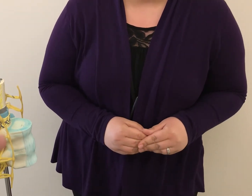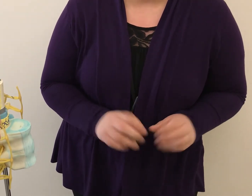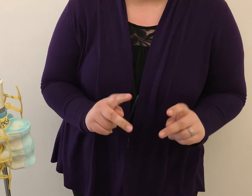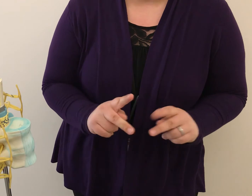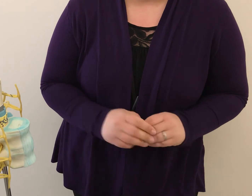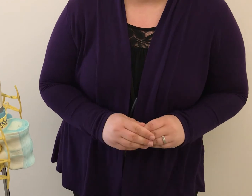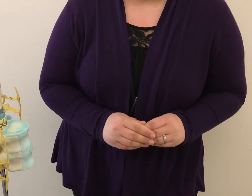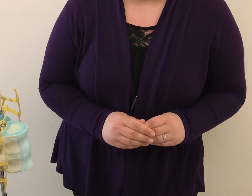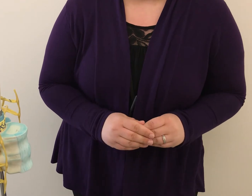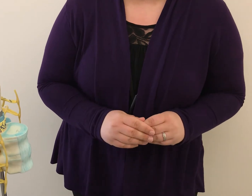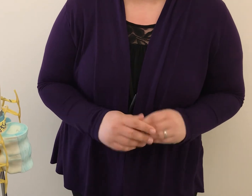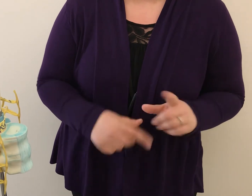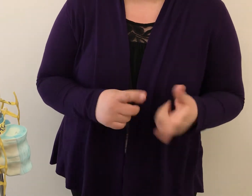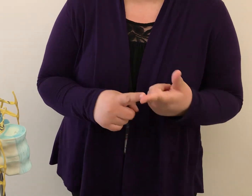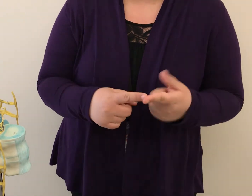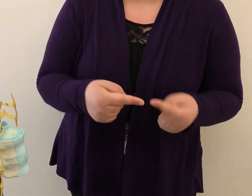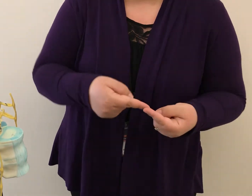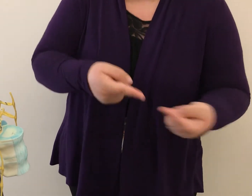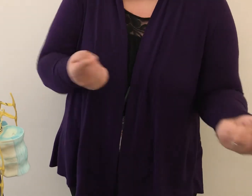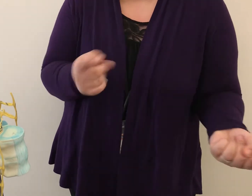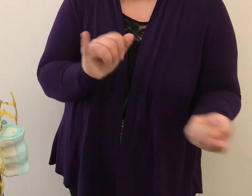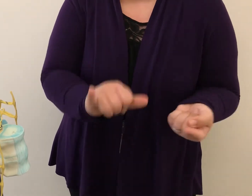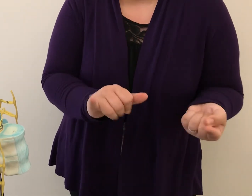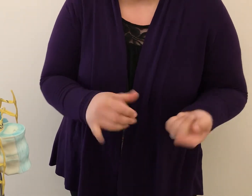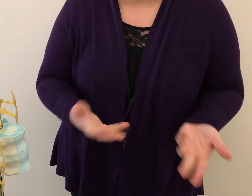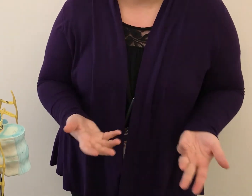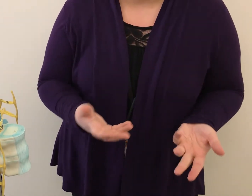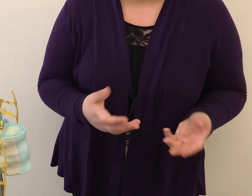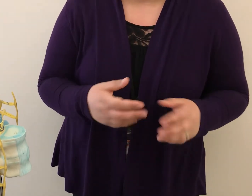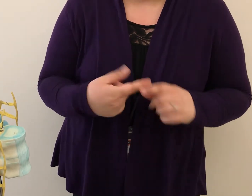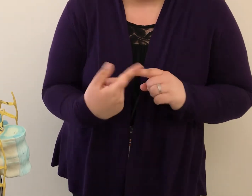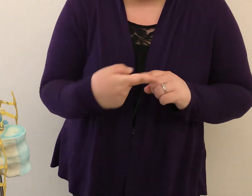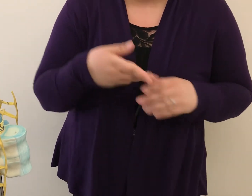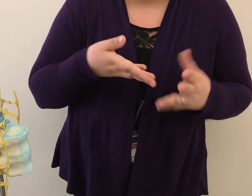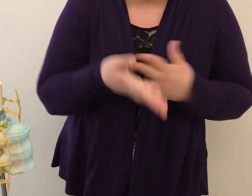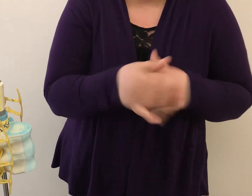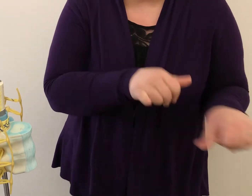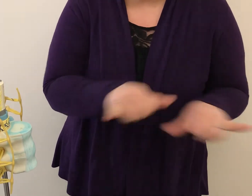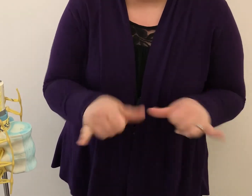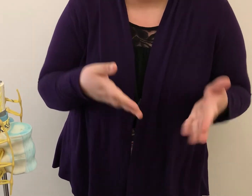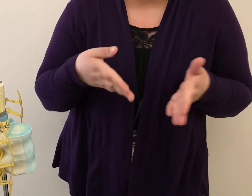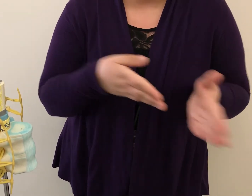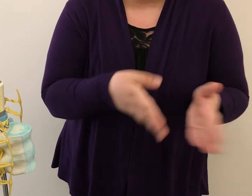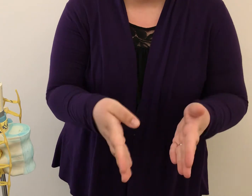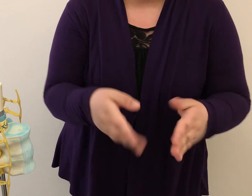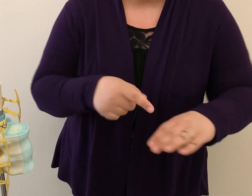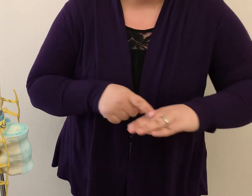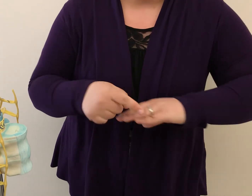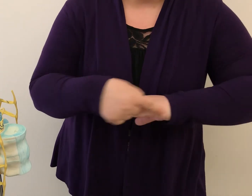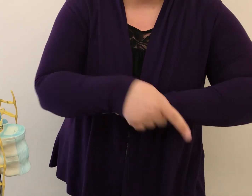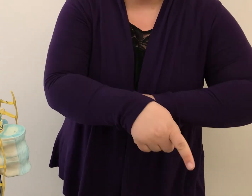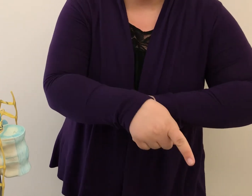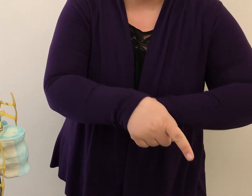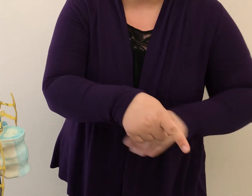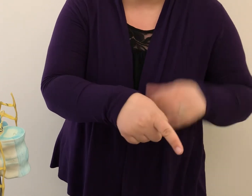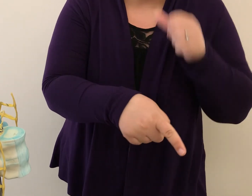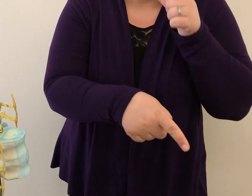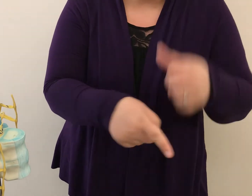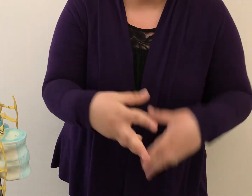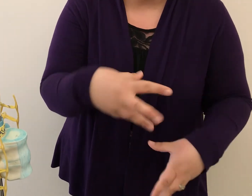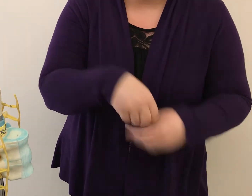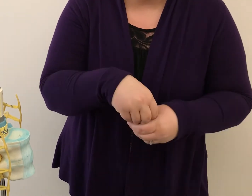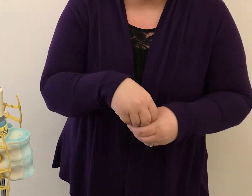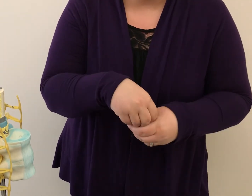Okay, an alternative to that would be to come out, go through the same path, and not synapse in the chain